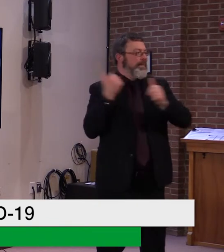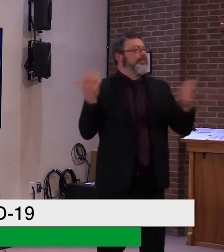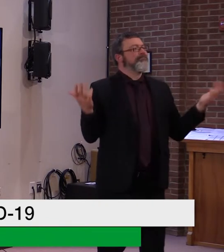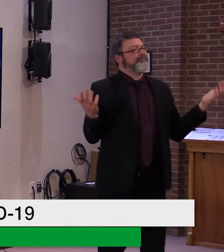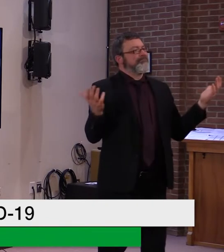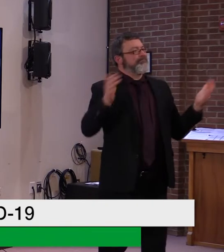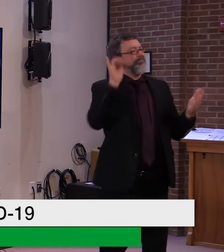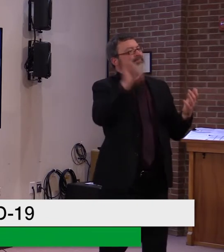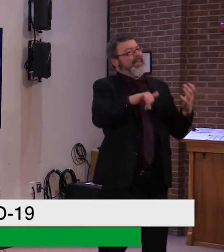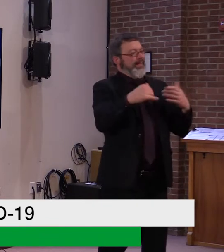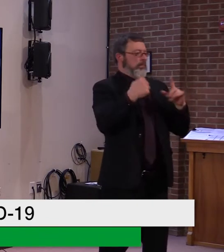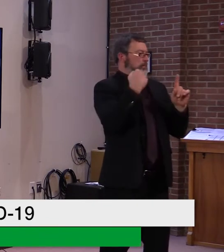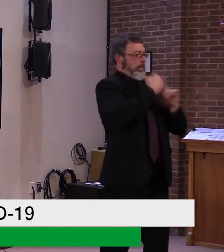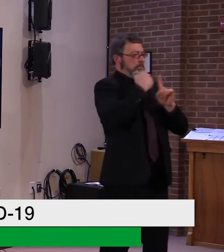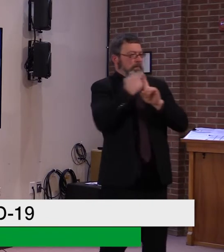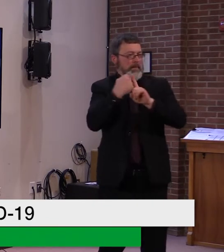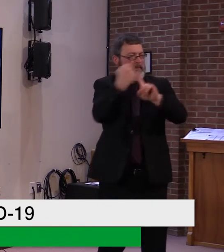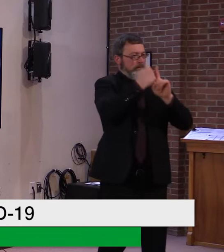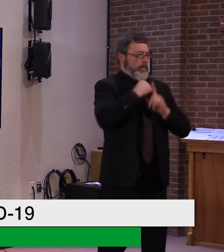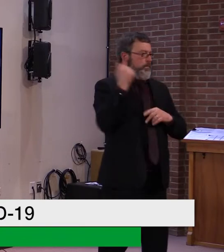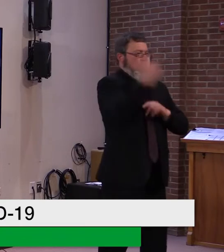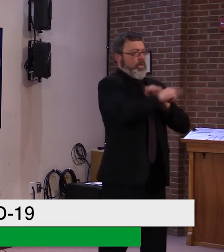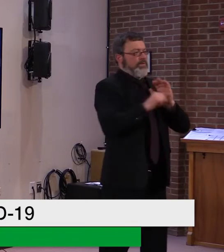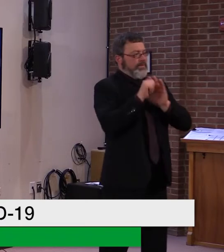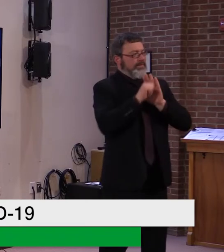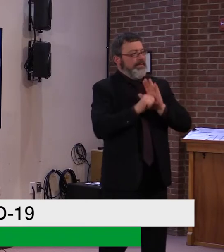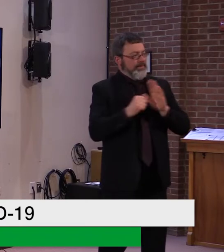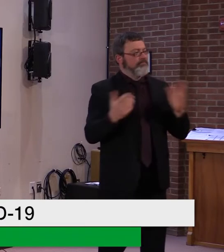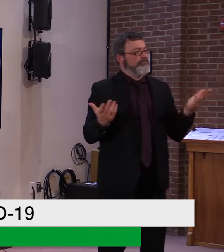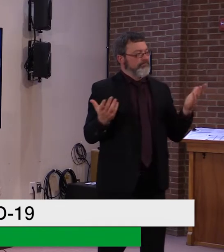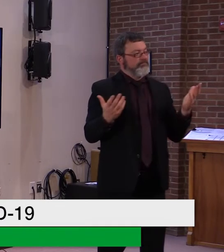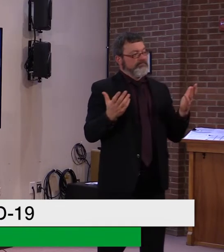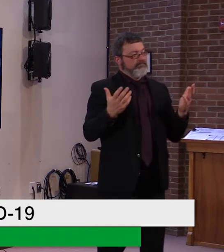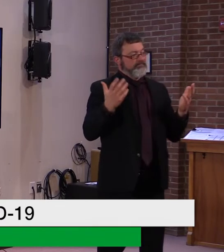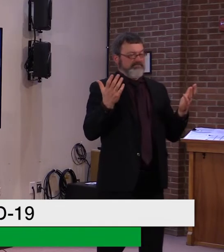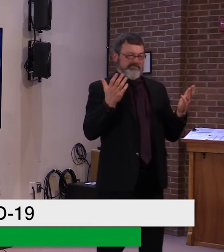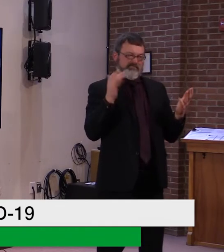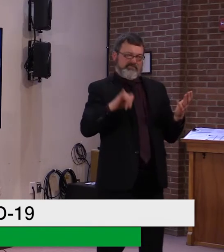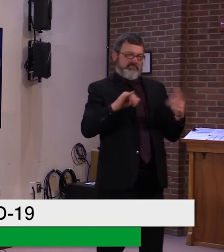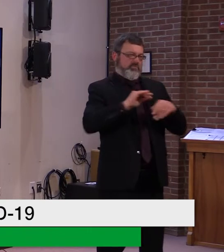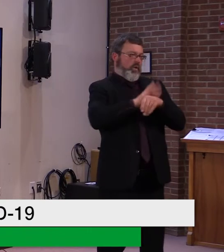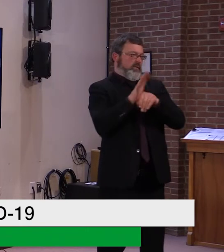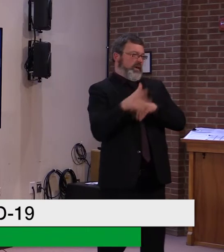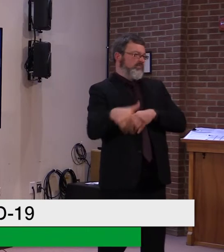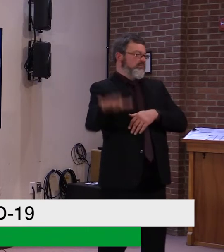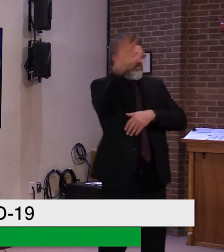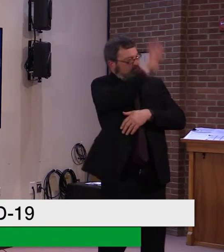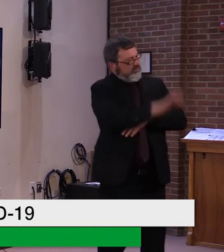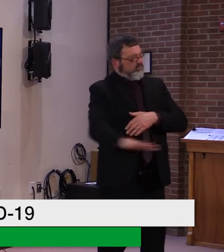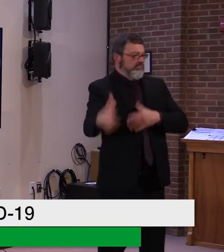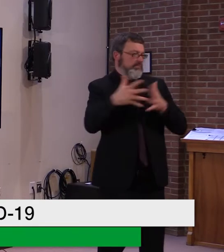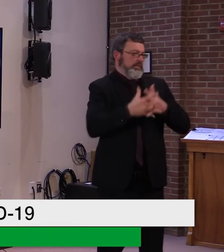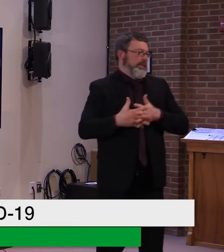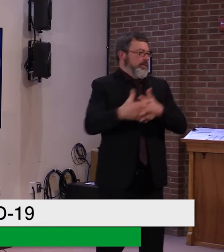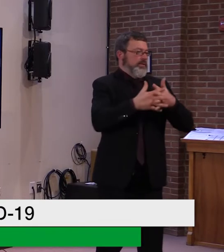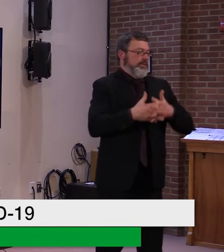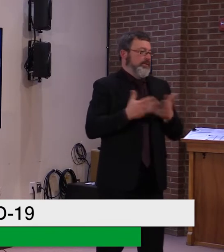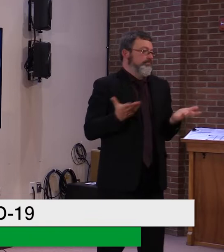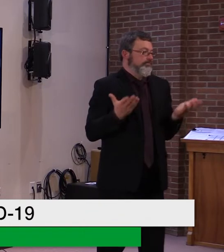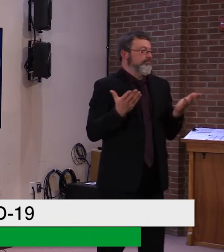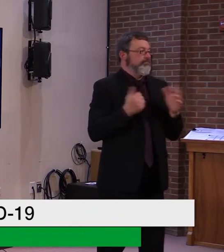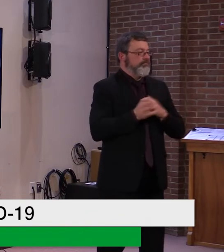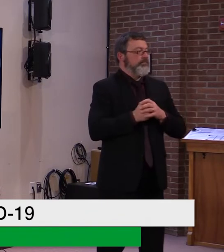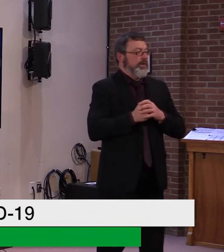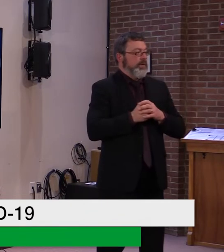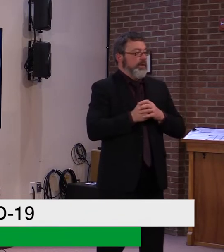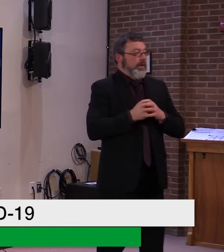of the virus in other states we've been fortunate the labs that we've been using uh at the state level both the state